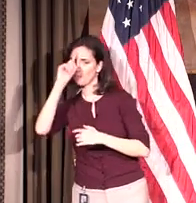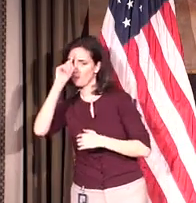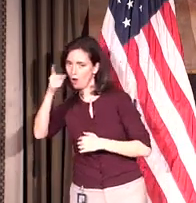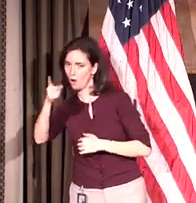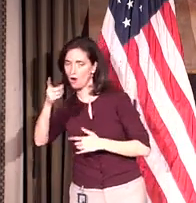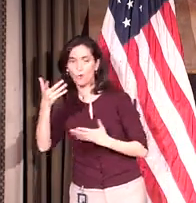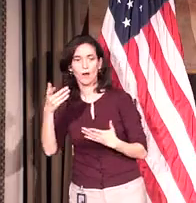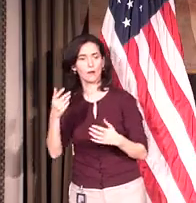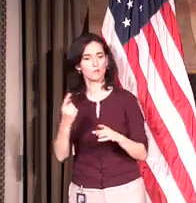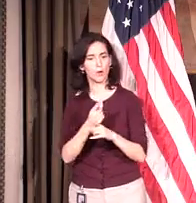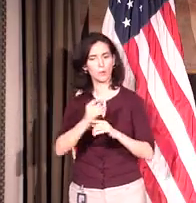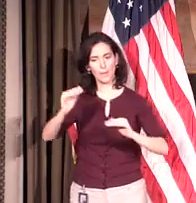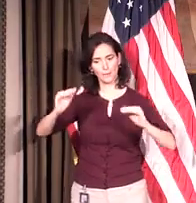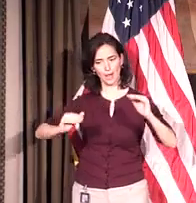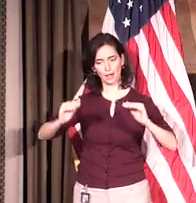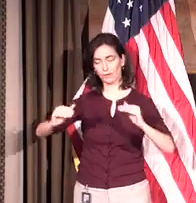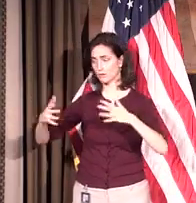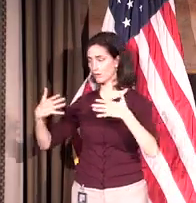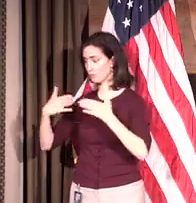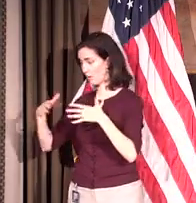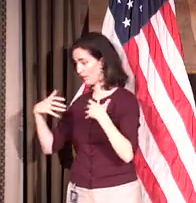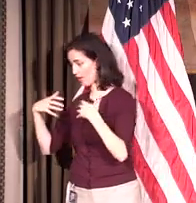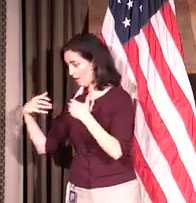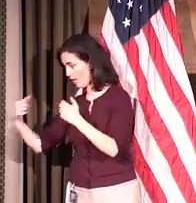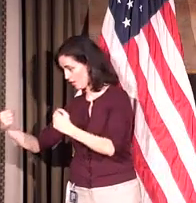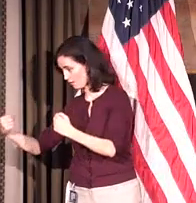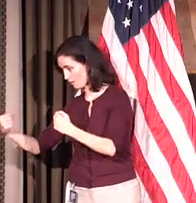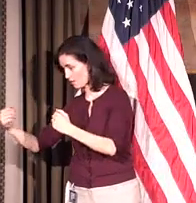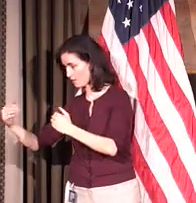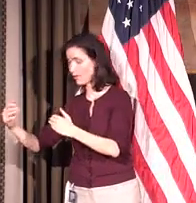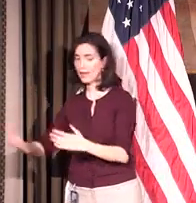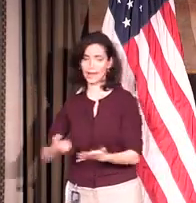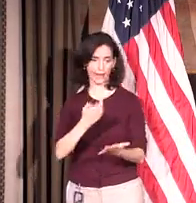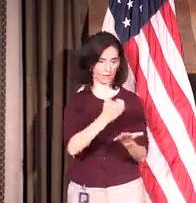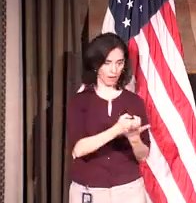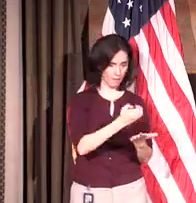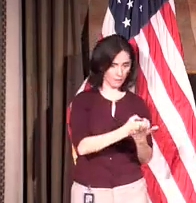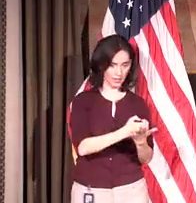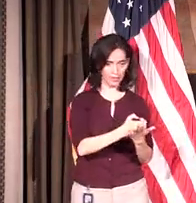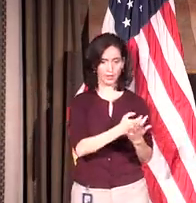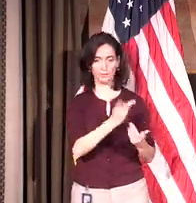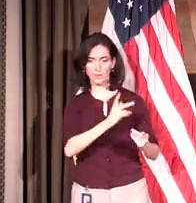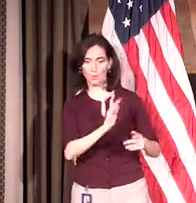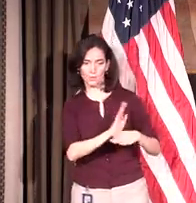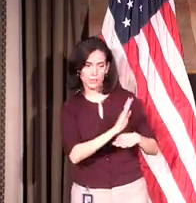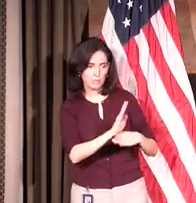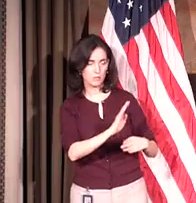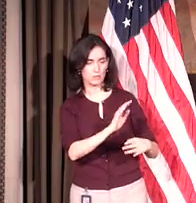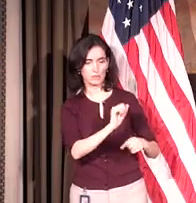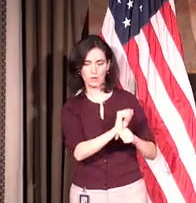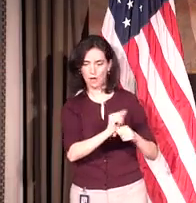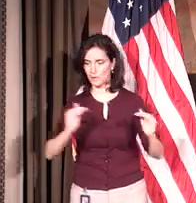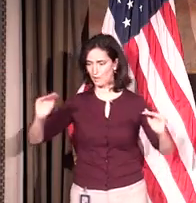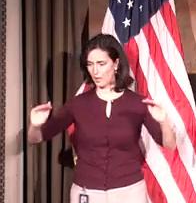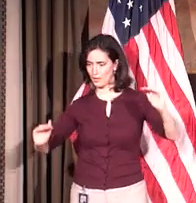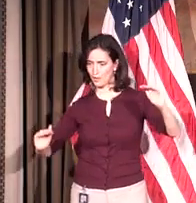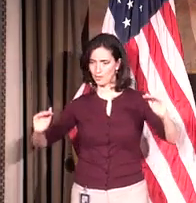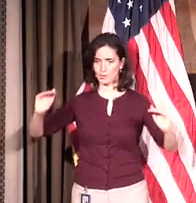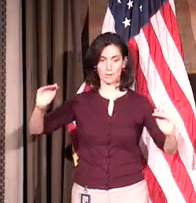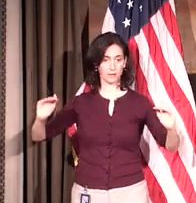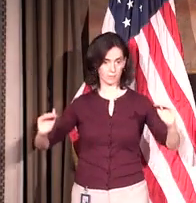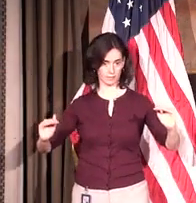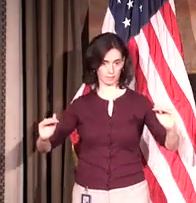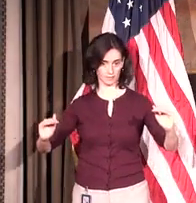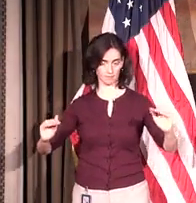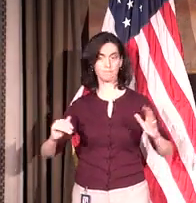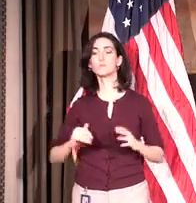the right balance between public health on the one hand and the economy and people's livelihoods on the other. And